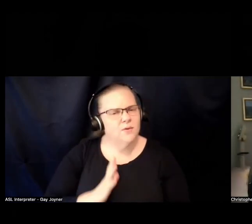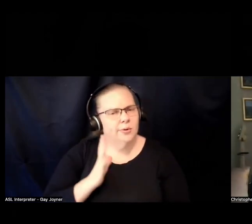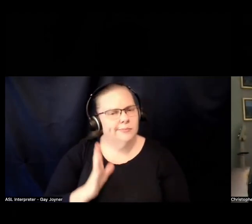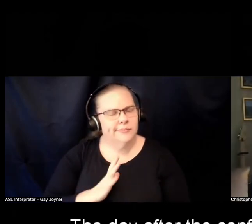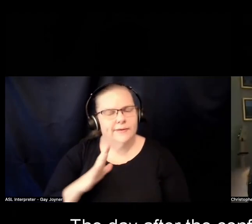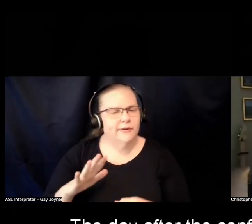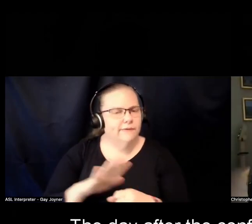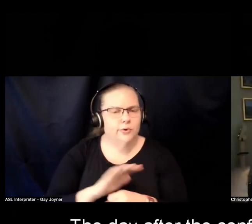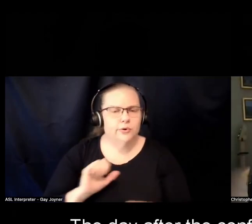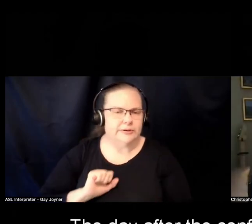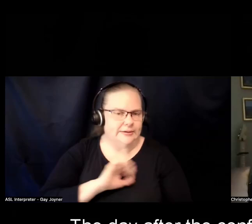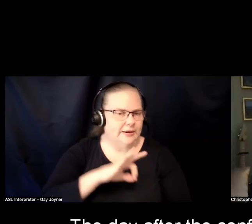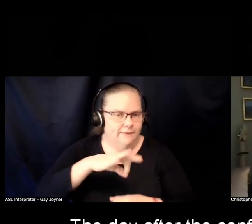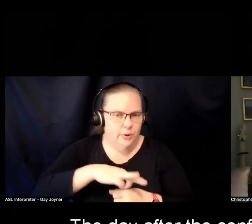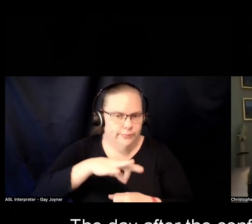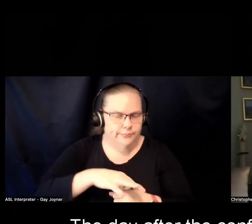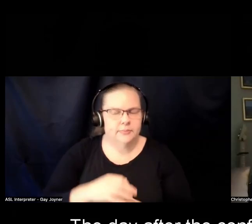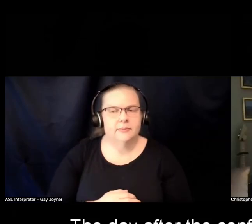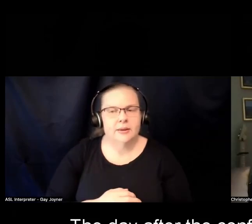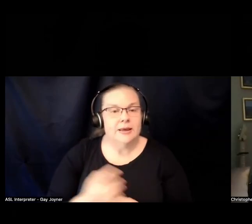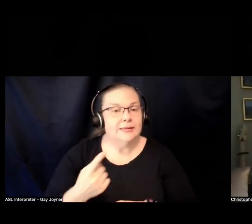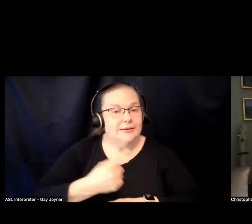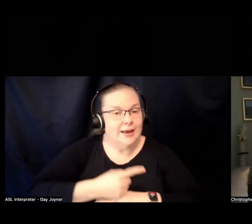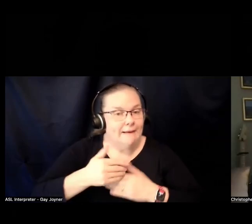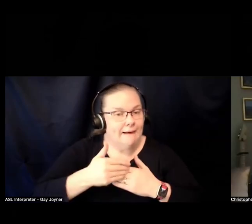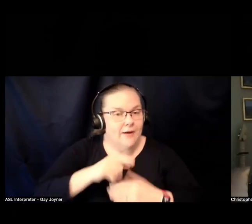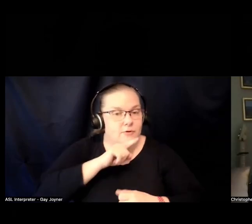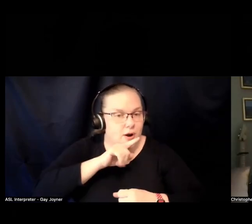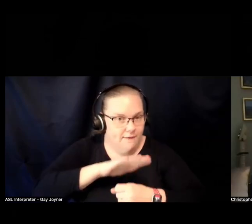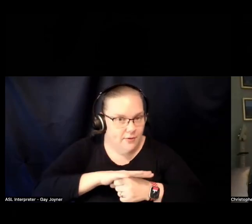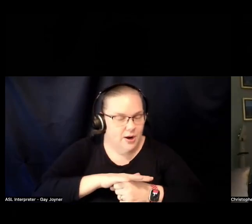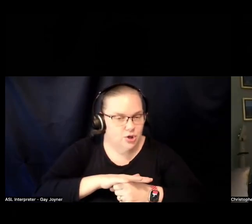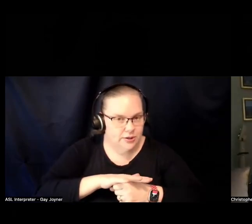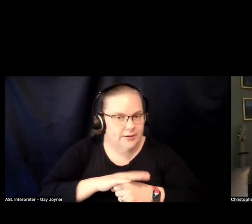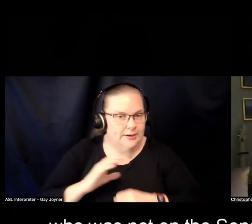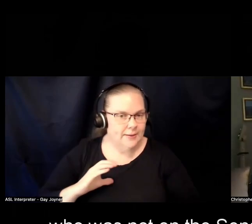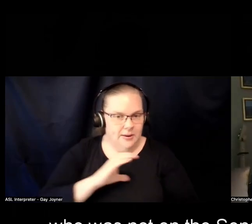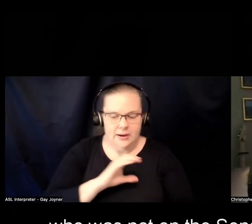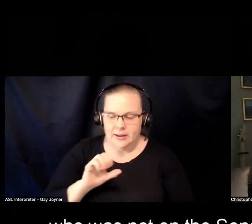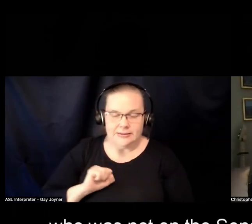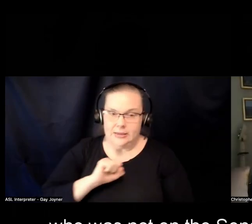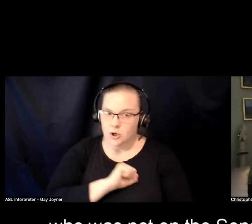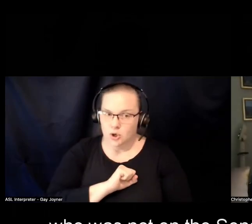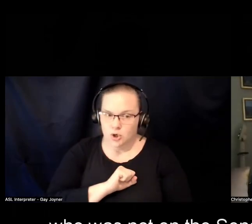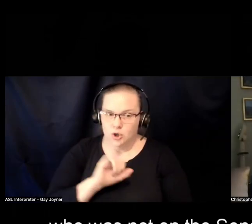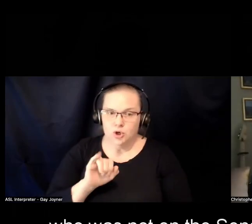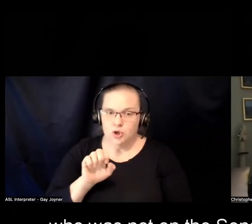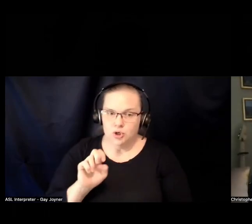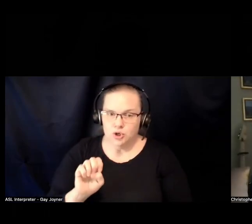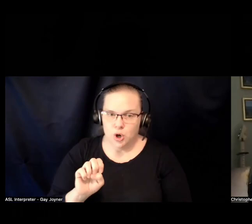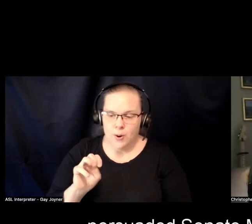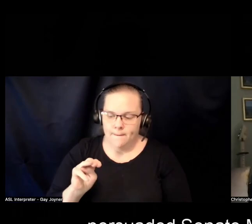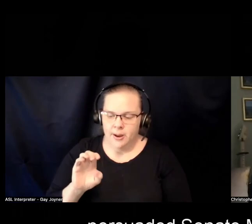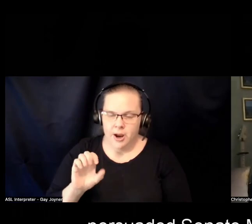vote. The day after the confirmation hearing, however, Senator Joseph McCarthy, who was not on the Senate Armed Services